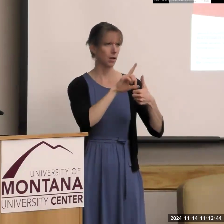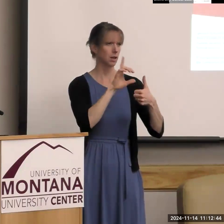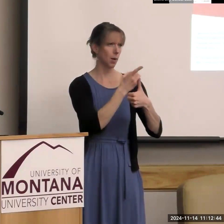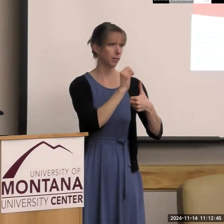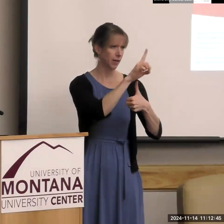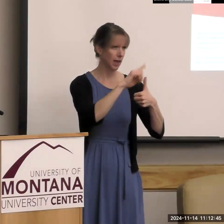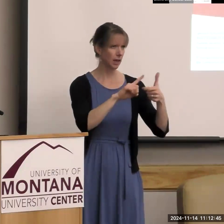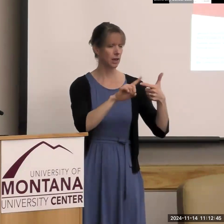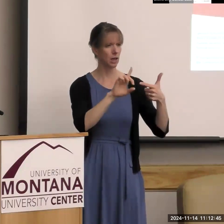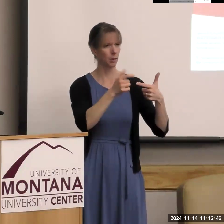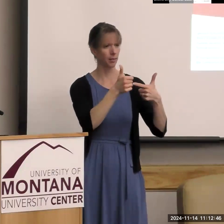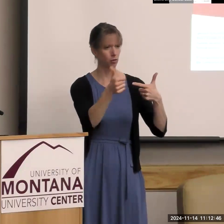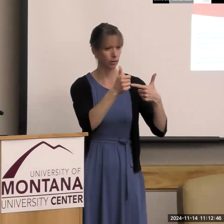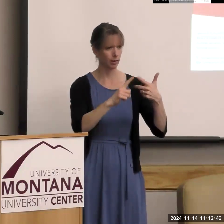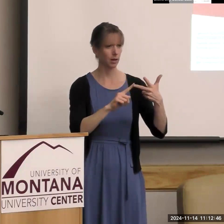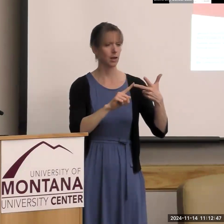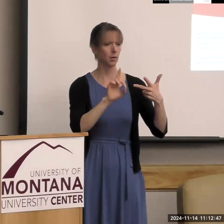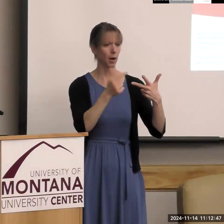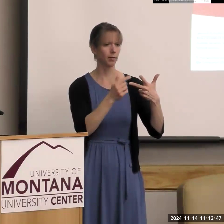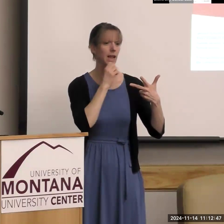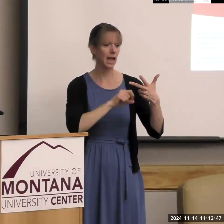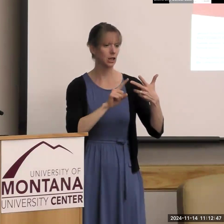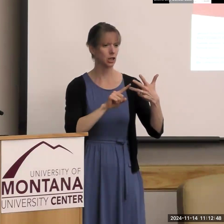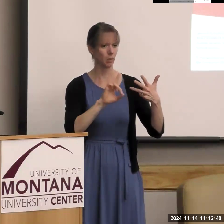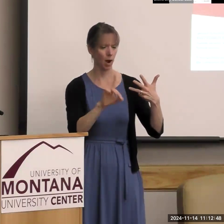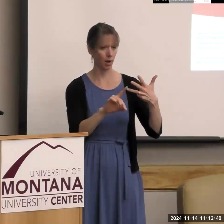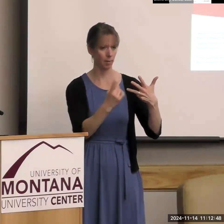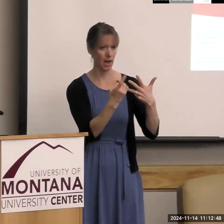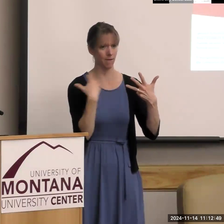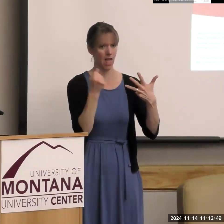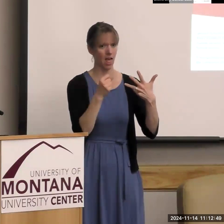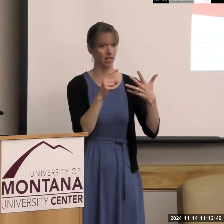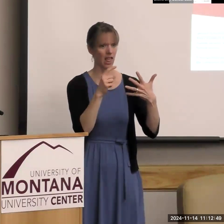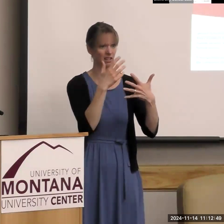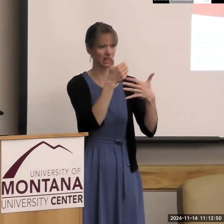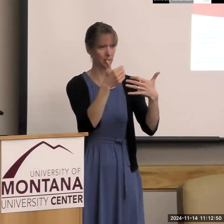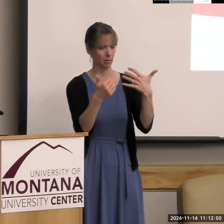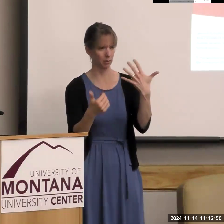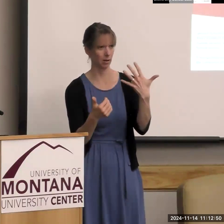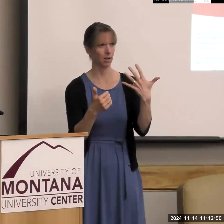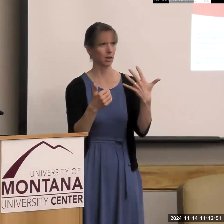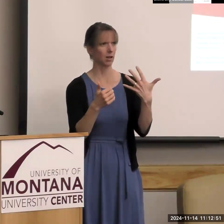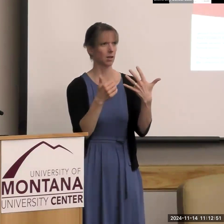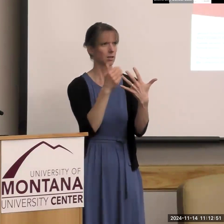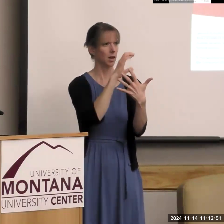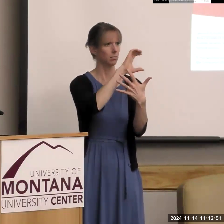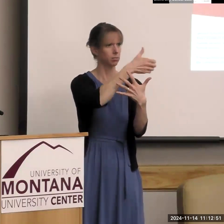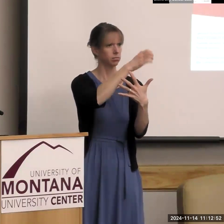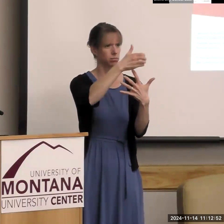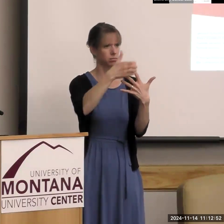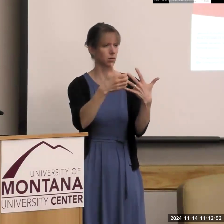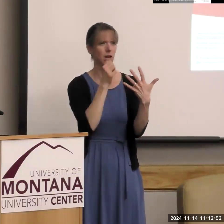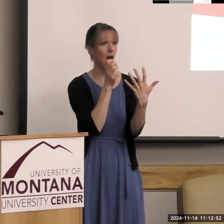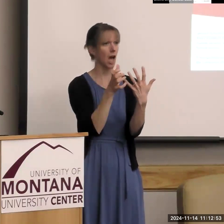you have the Department of Transportation, you have the Department of Aging, you have the Department of Health, you have all the departments. And it's like they're all working in silos.